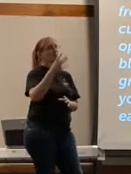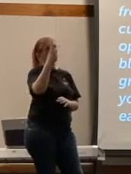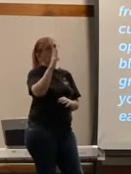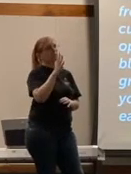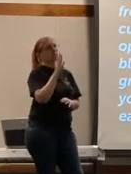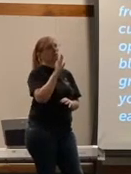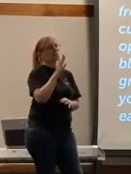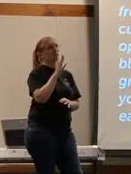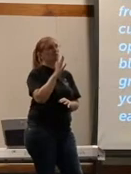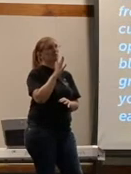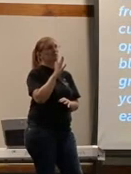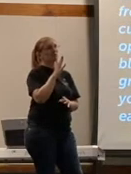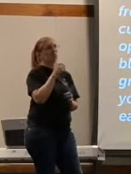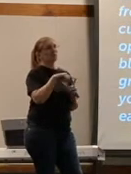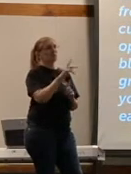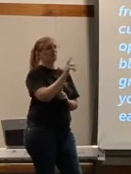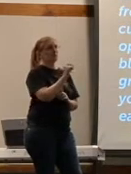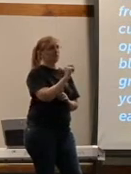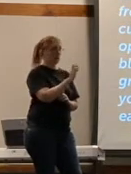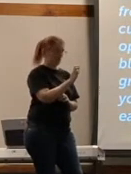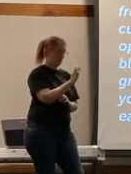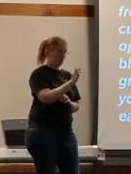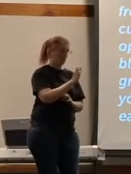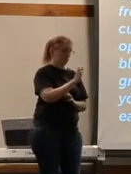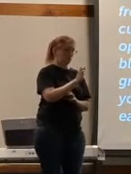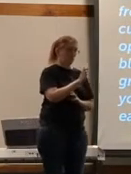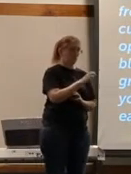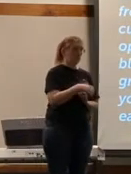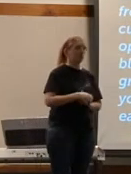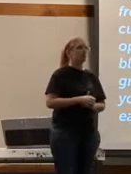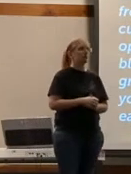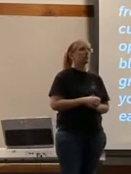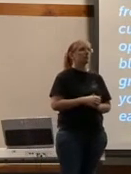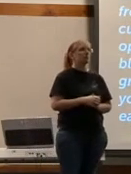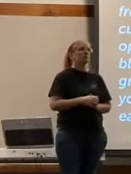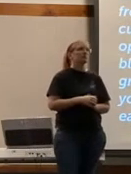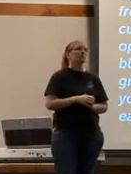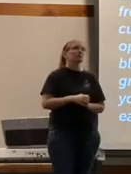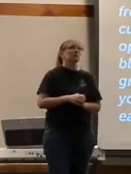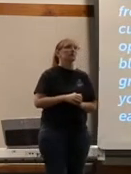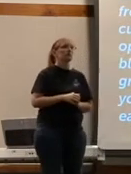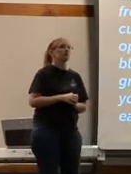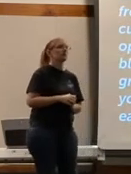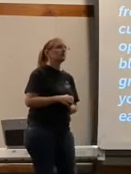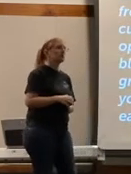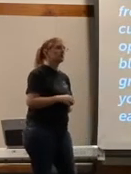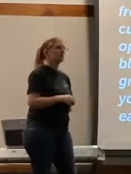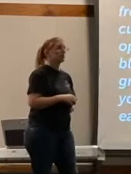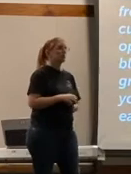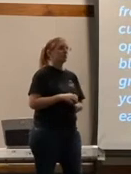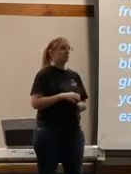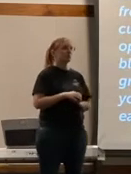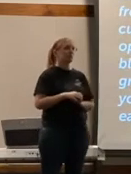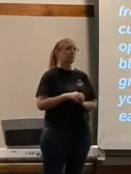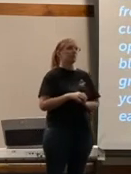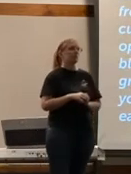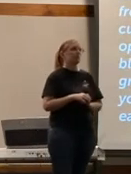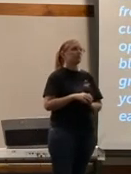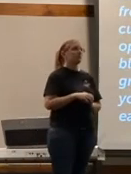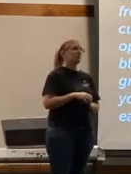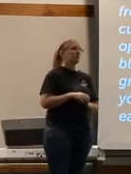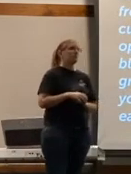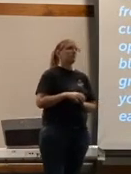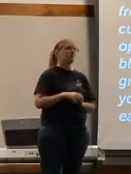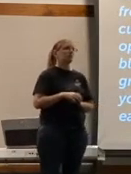talking to Cain. Check this out. He says, so here's a conversation with Cain, the Lord. Adam and